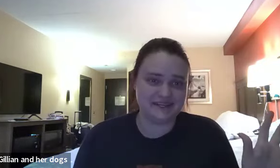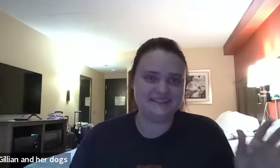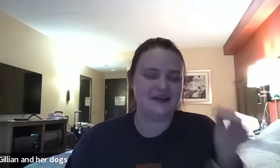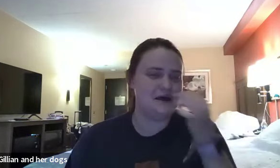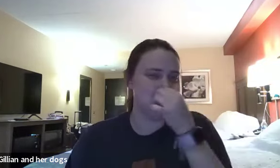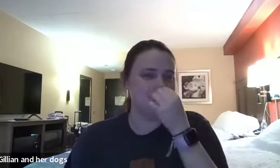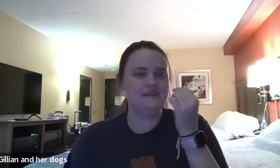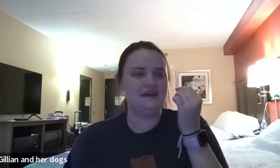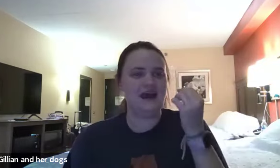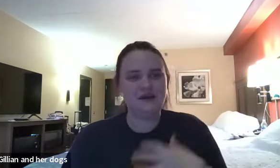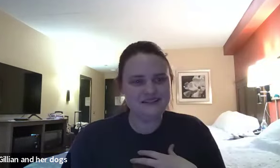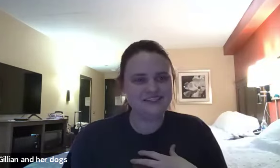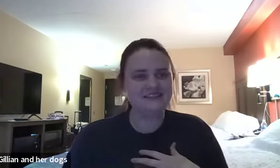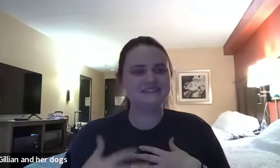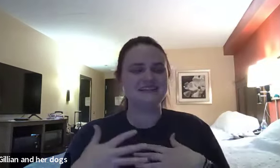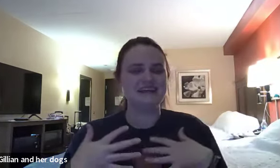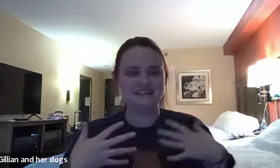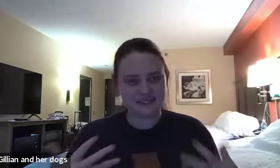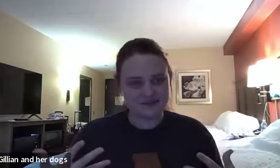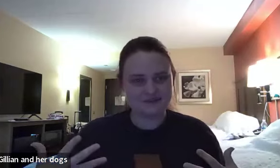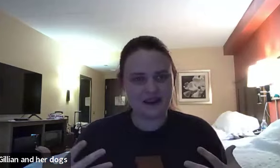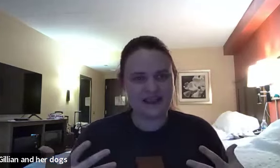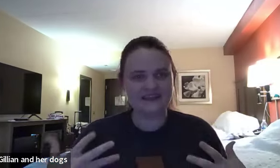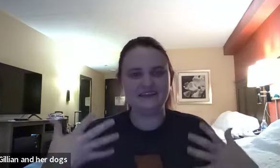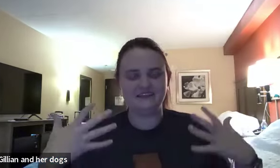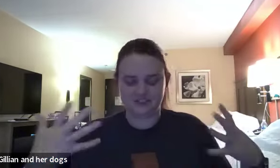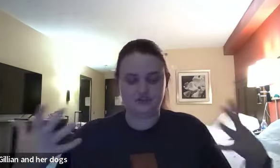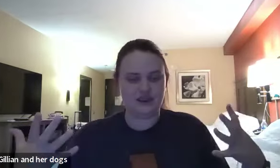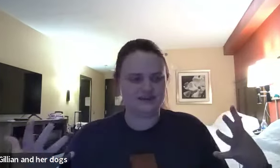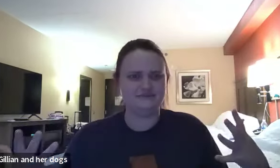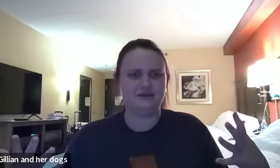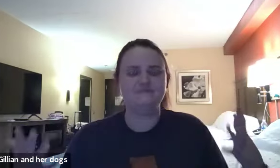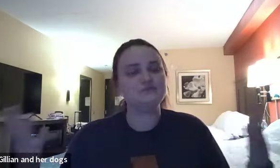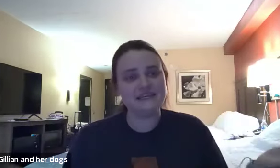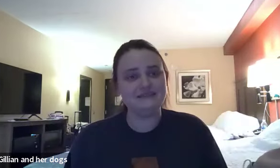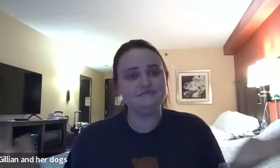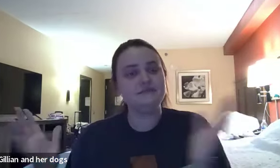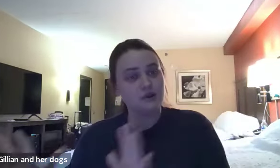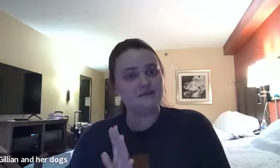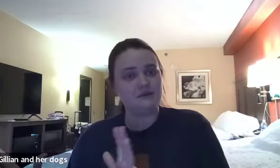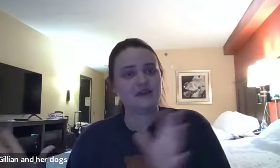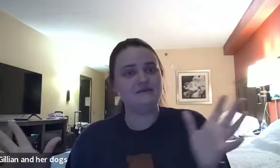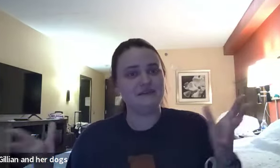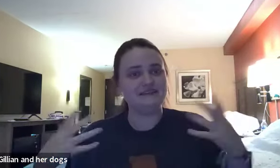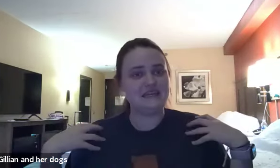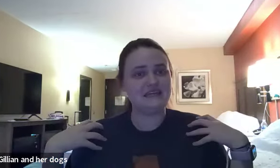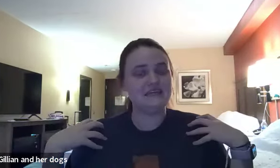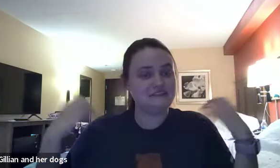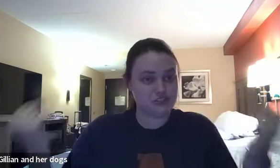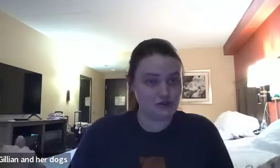us. I always just like to say, take it in pride, like or stride, not pride. Well, take it, be prideful about it, and make taking it in